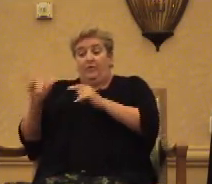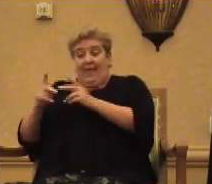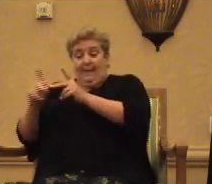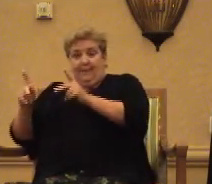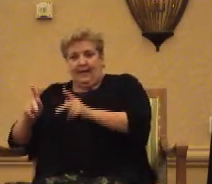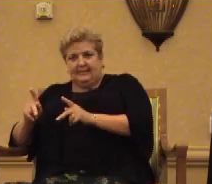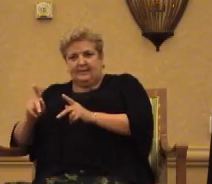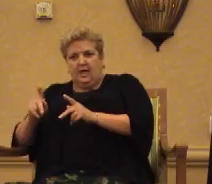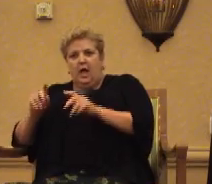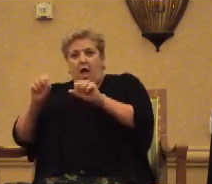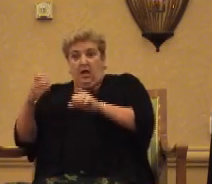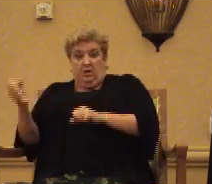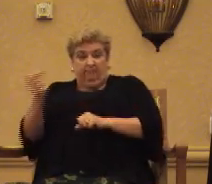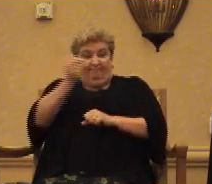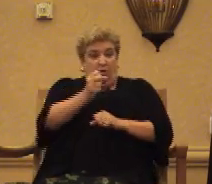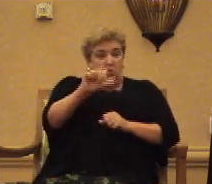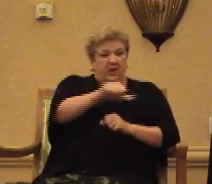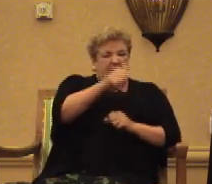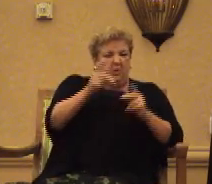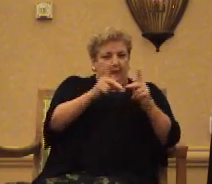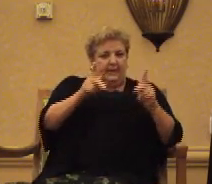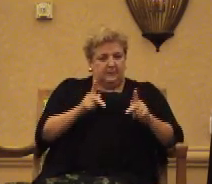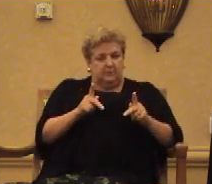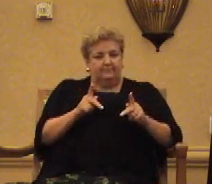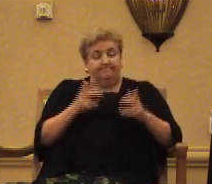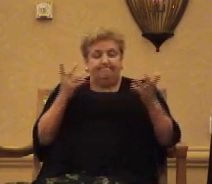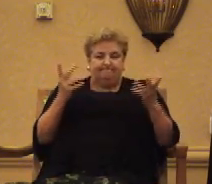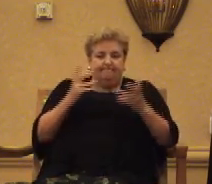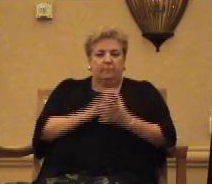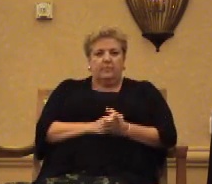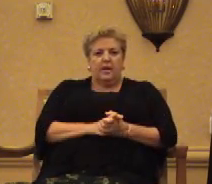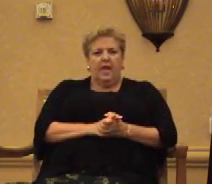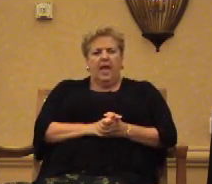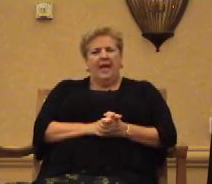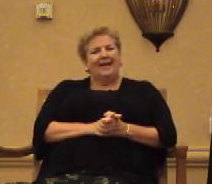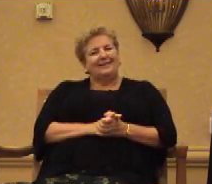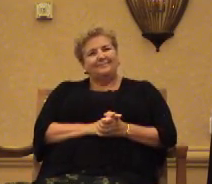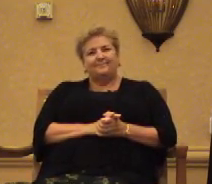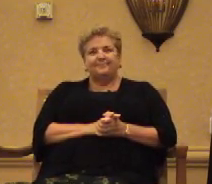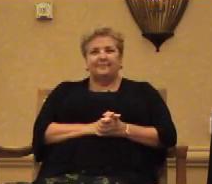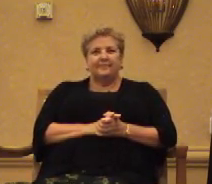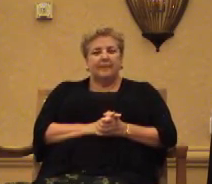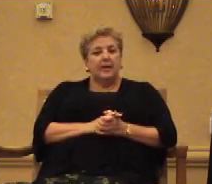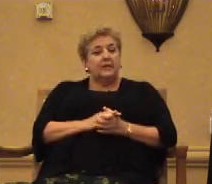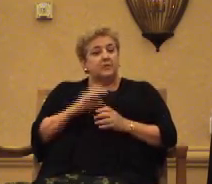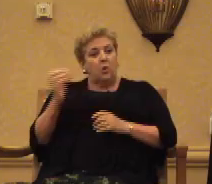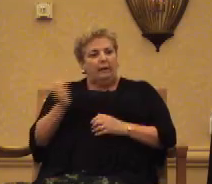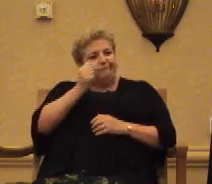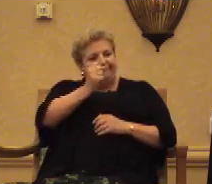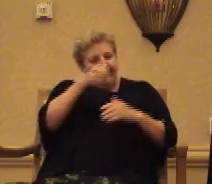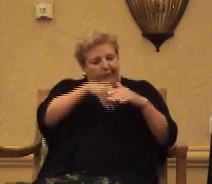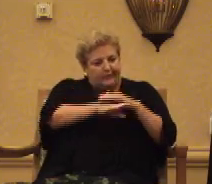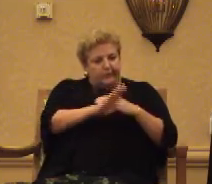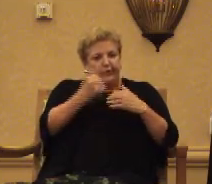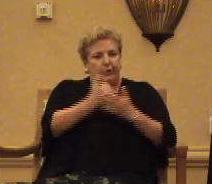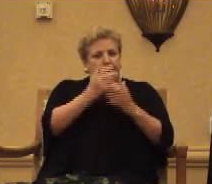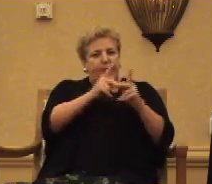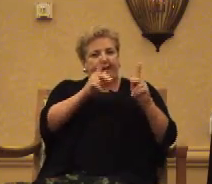to go somewhere else and live for a while. And I go to this new place, and I'm the new kid on the block, and I've